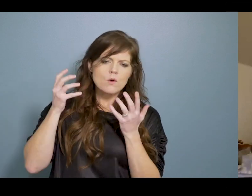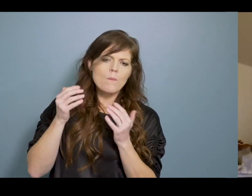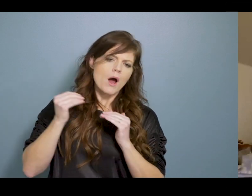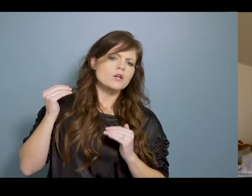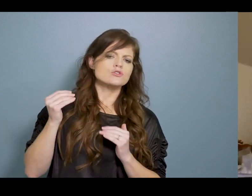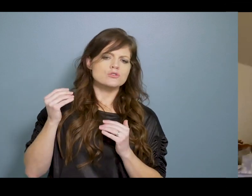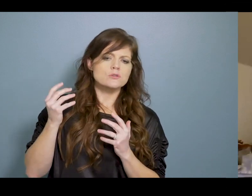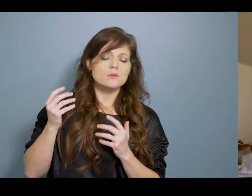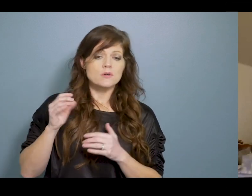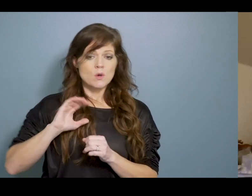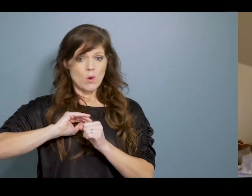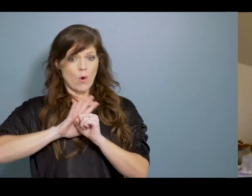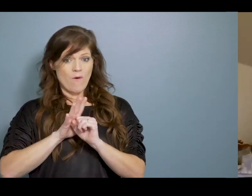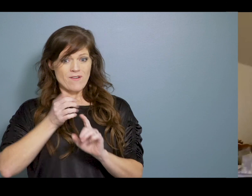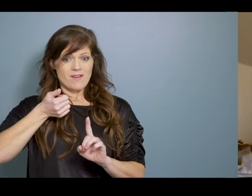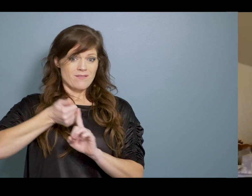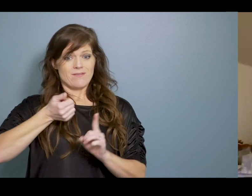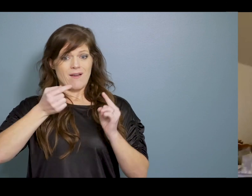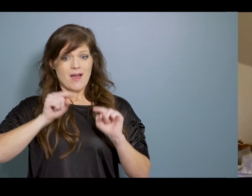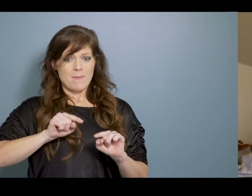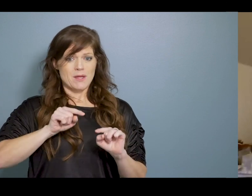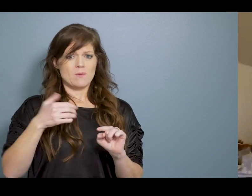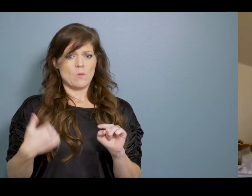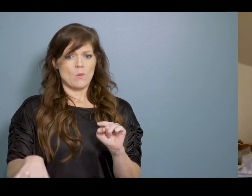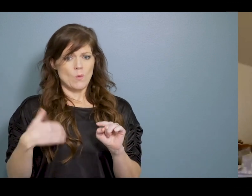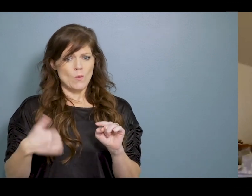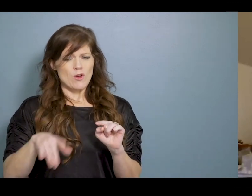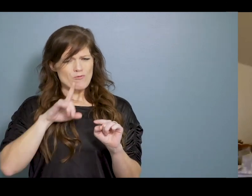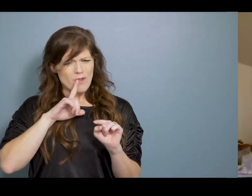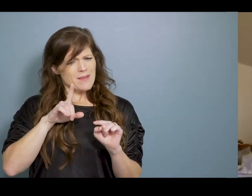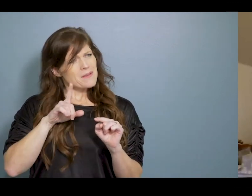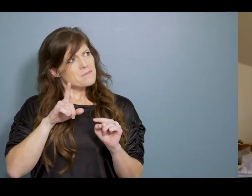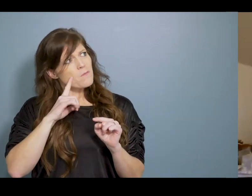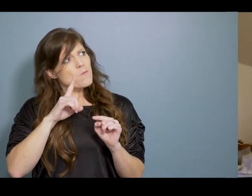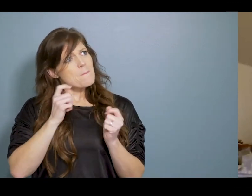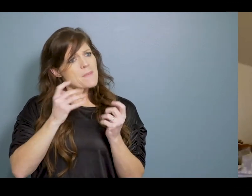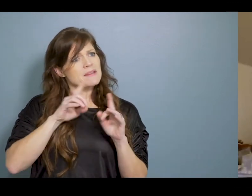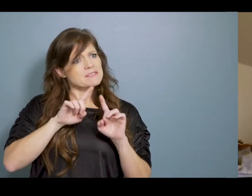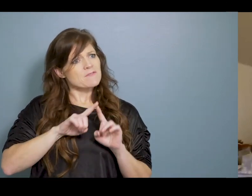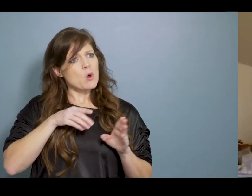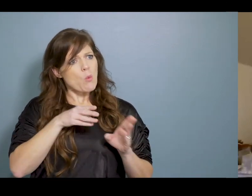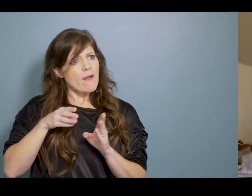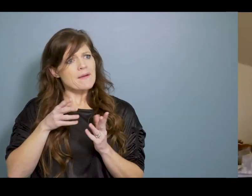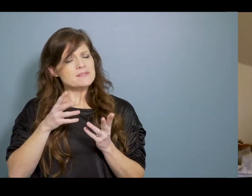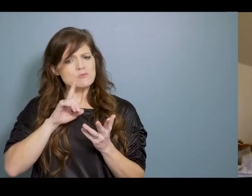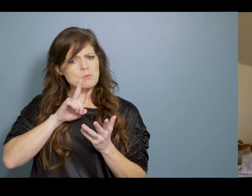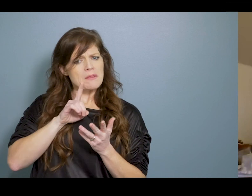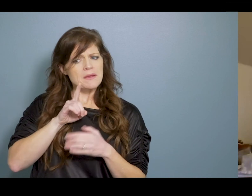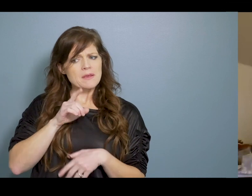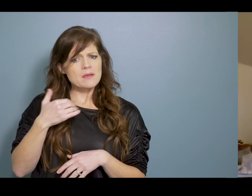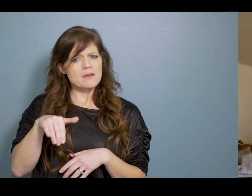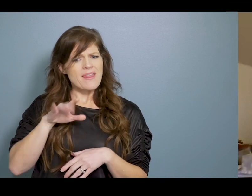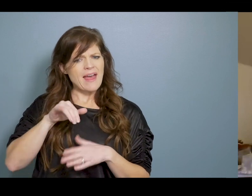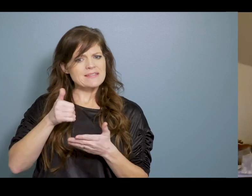COVID in many ways and shapes and forms has really been, and I think many of us have heard this term, it's been